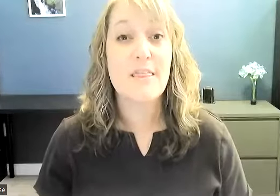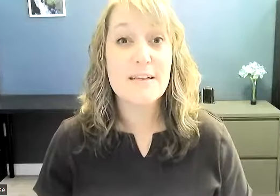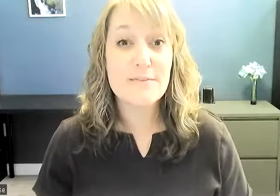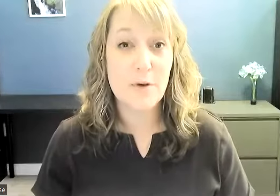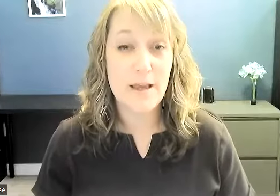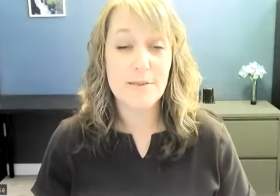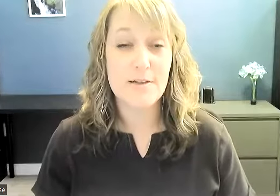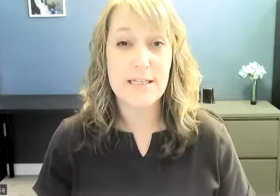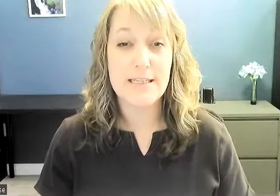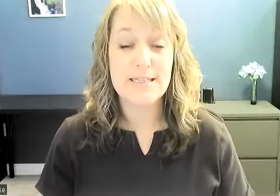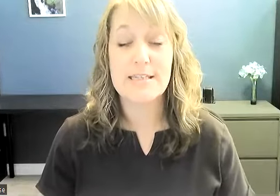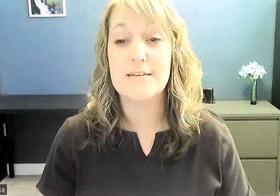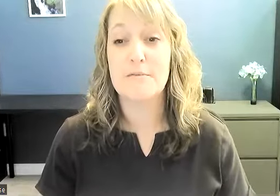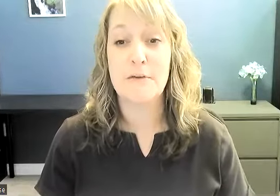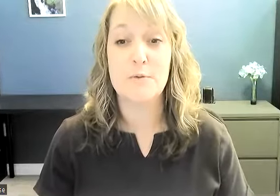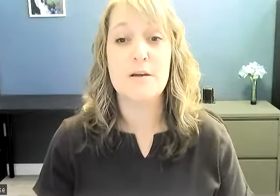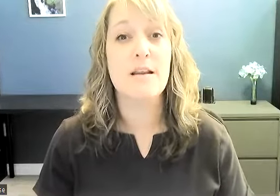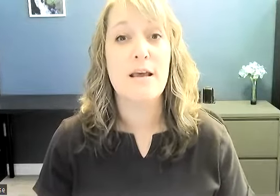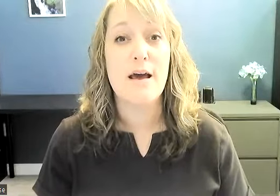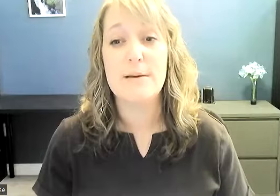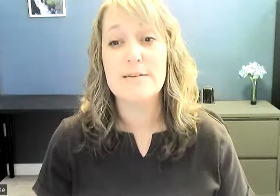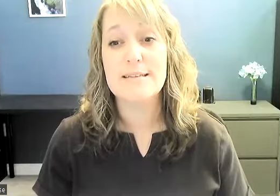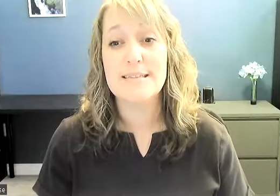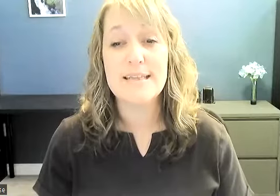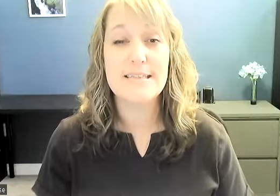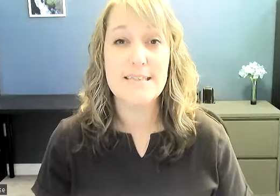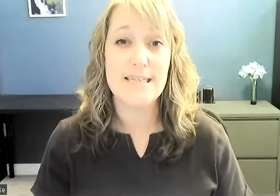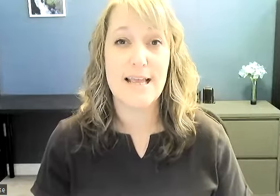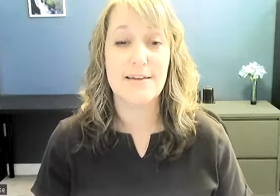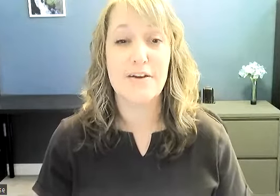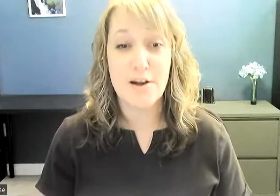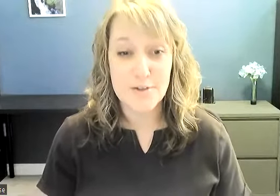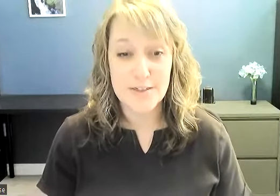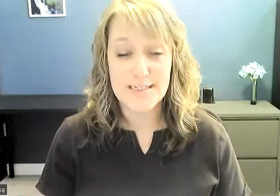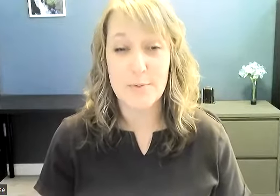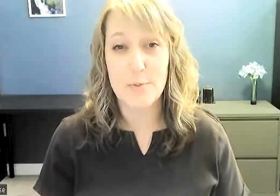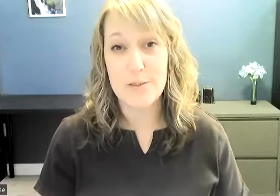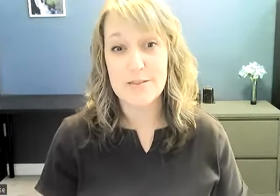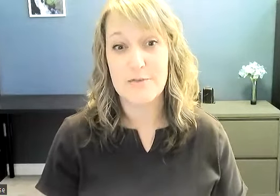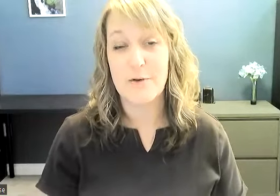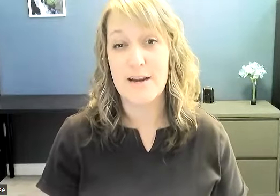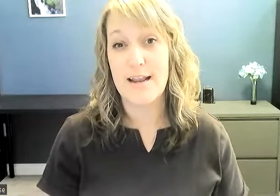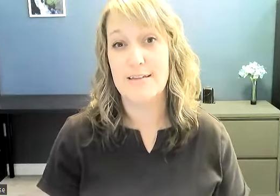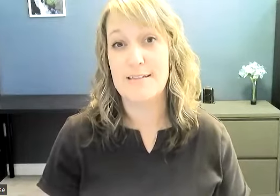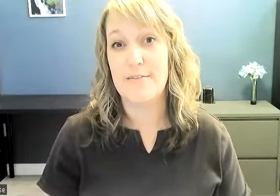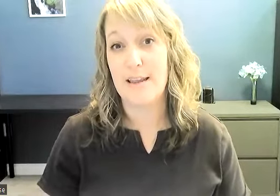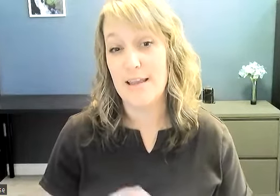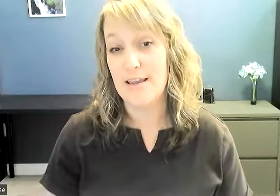This vocabulary list is a fun one about cities, states, and countries that we will be using for an activity